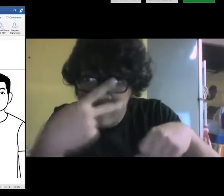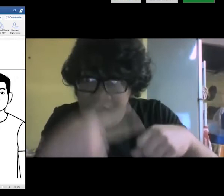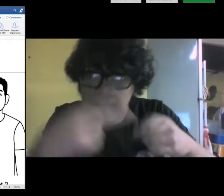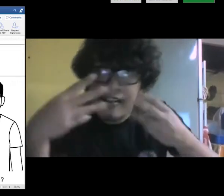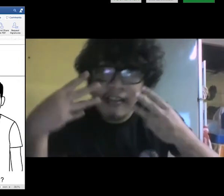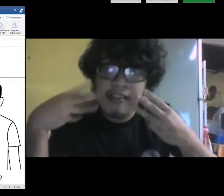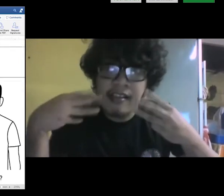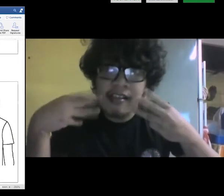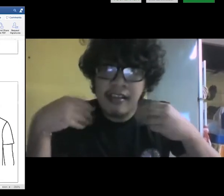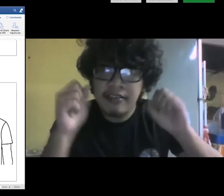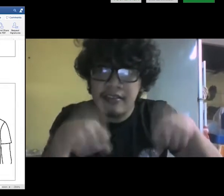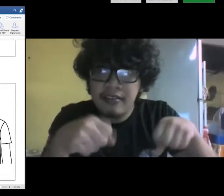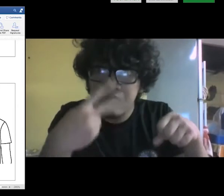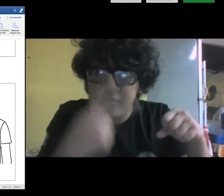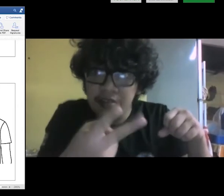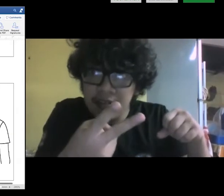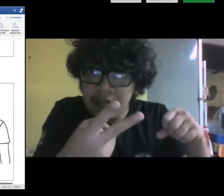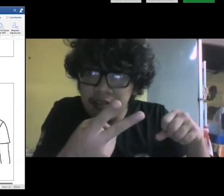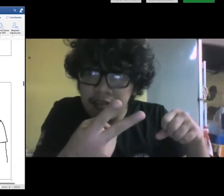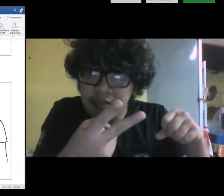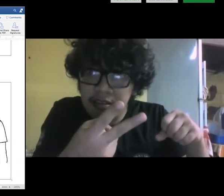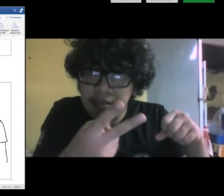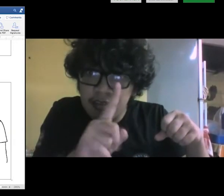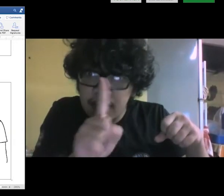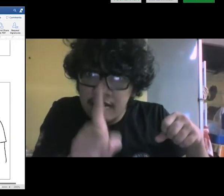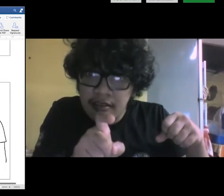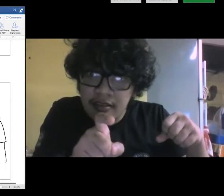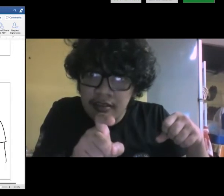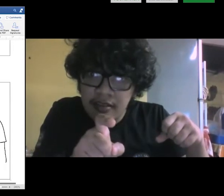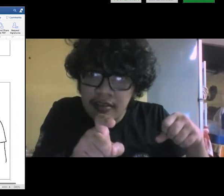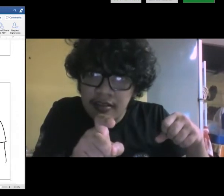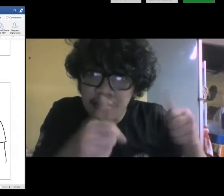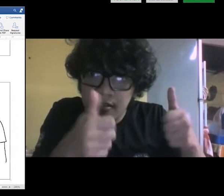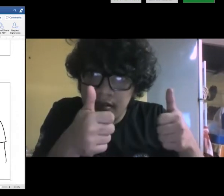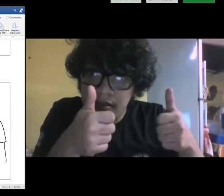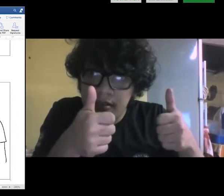Is that clear, sir? Can you see it? Yes.